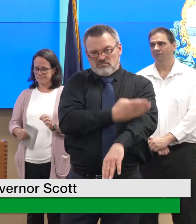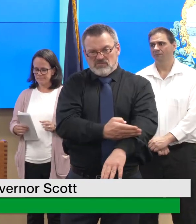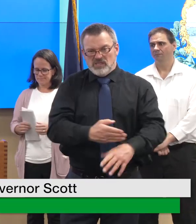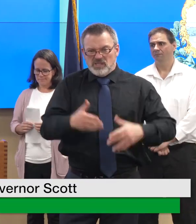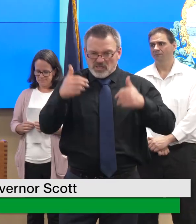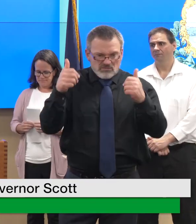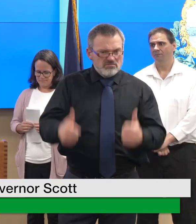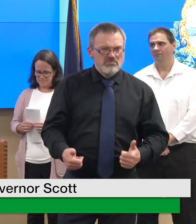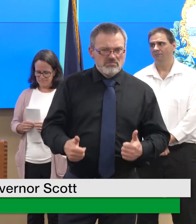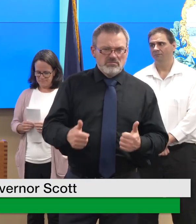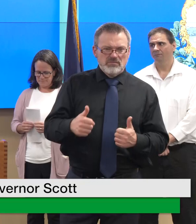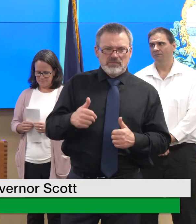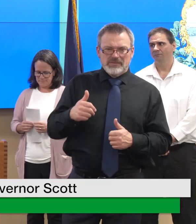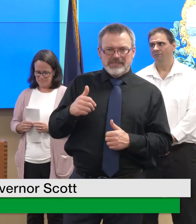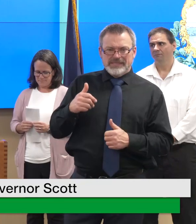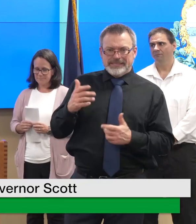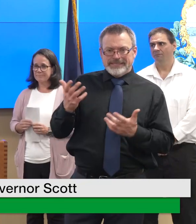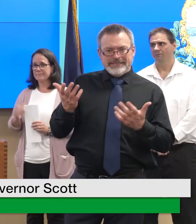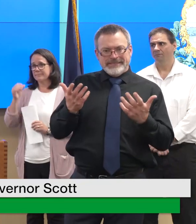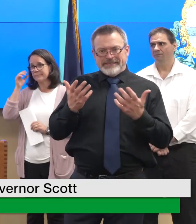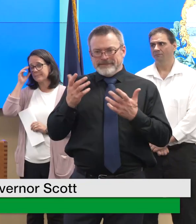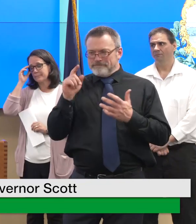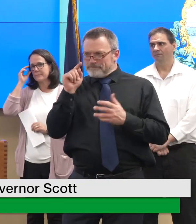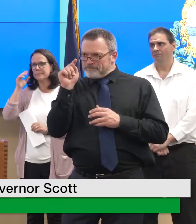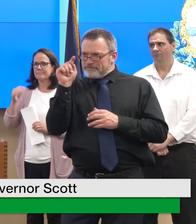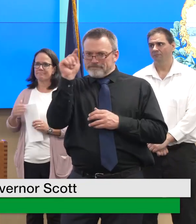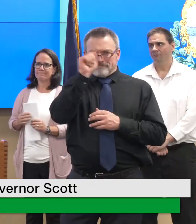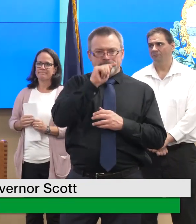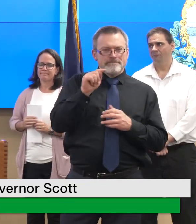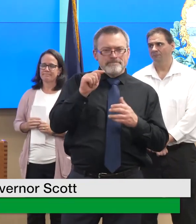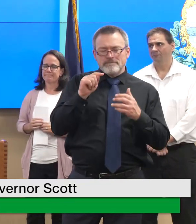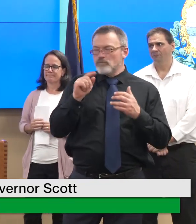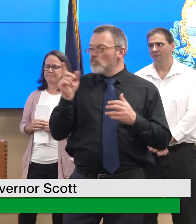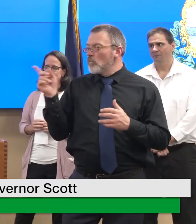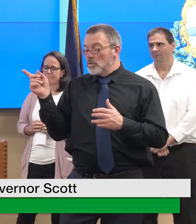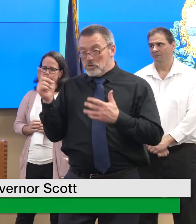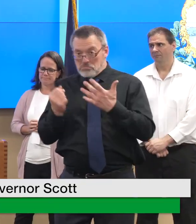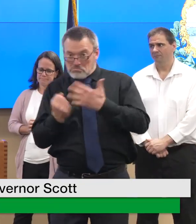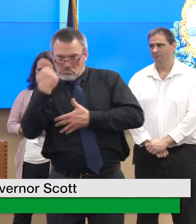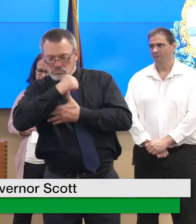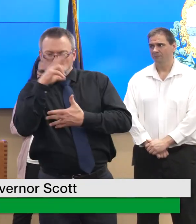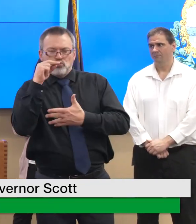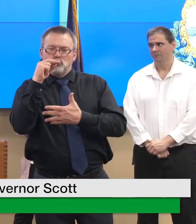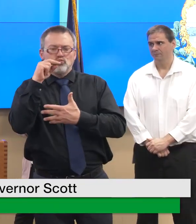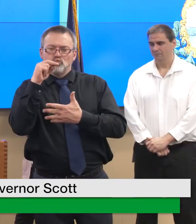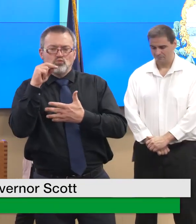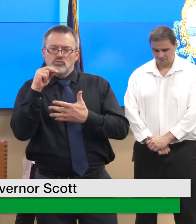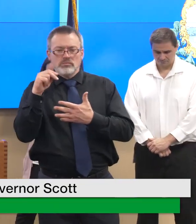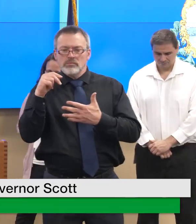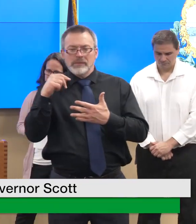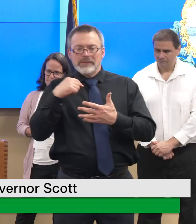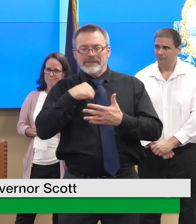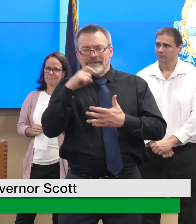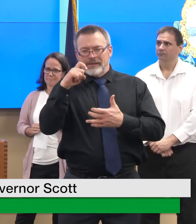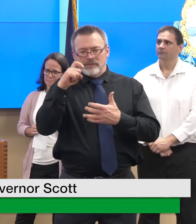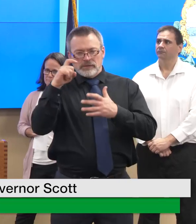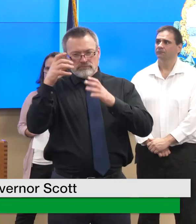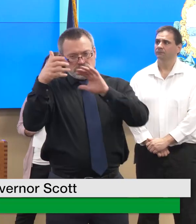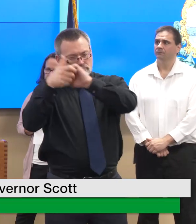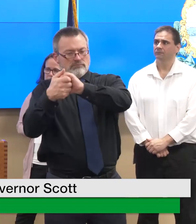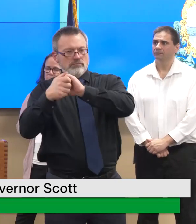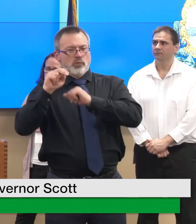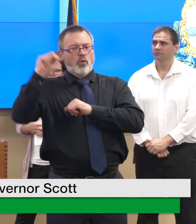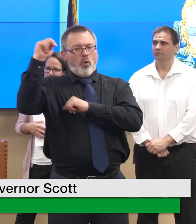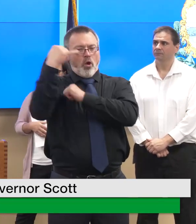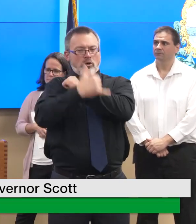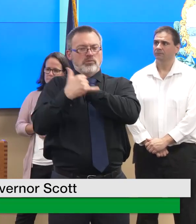they're not the first, but what can districts do about this? Well, we're working with North Country at this point in time. There are 80 contractors in there now